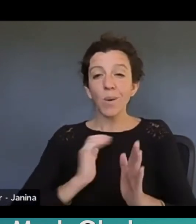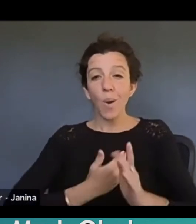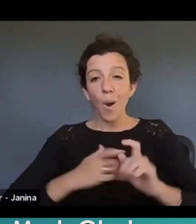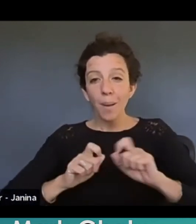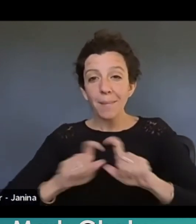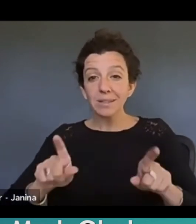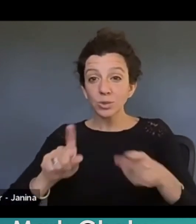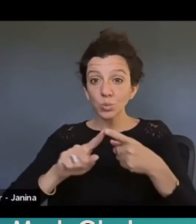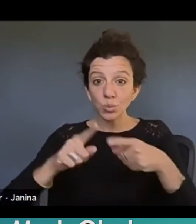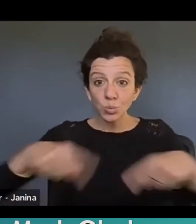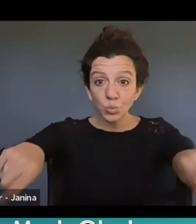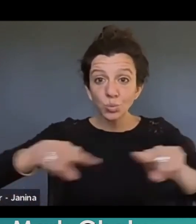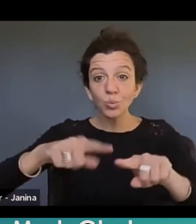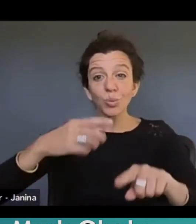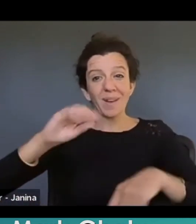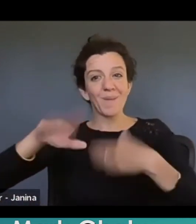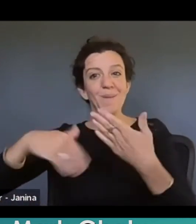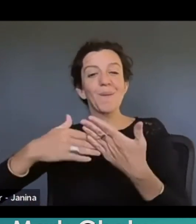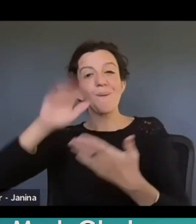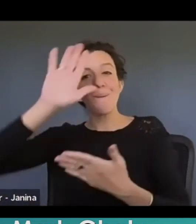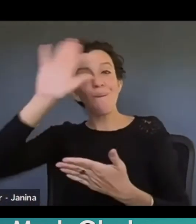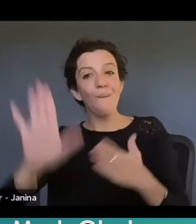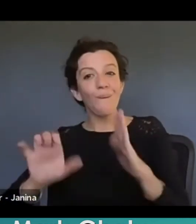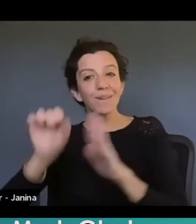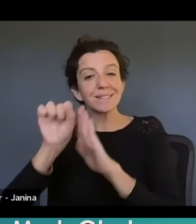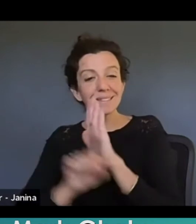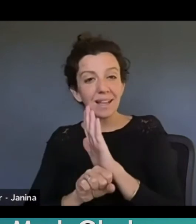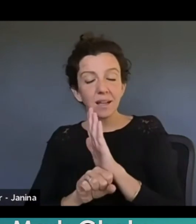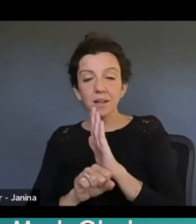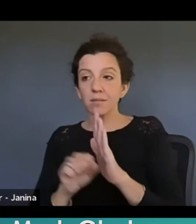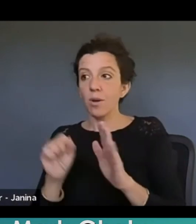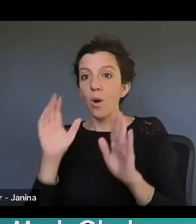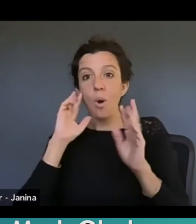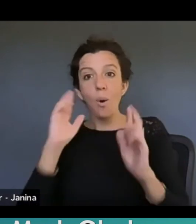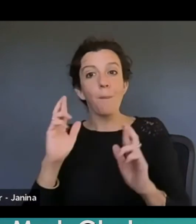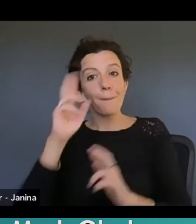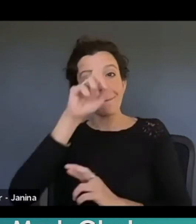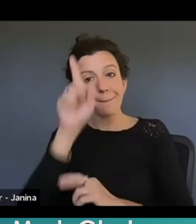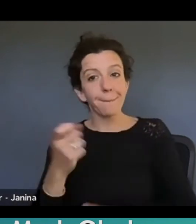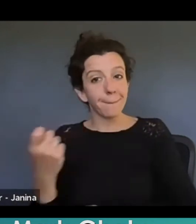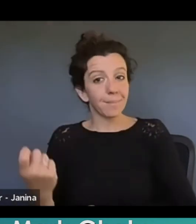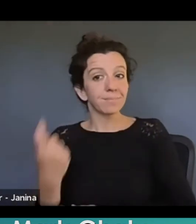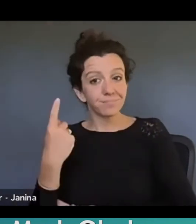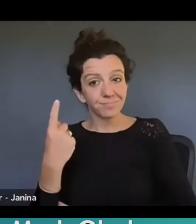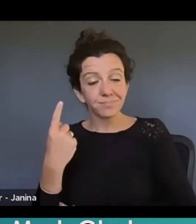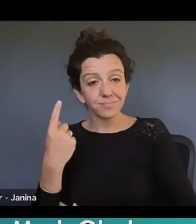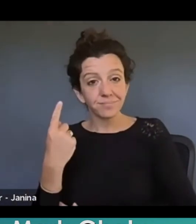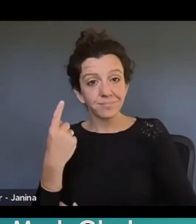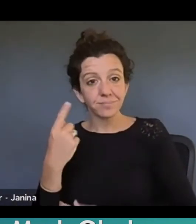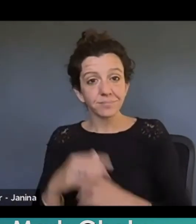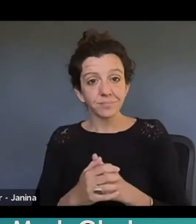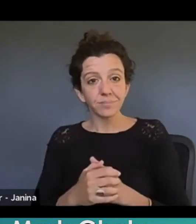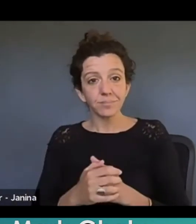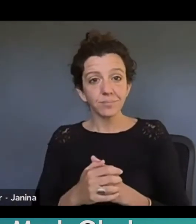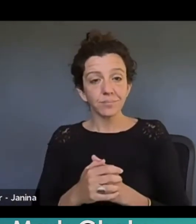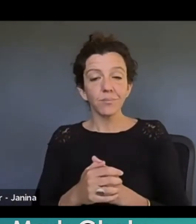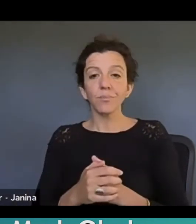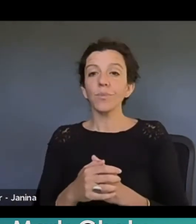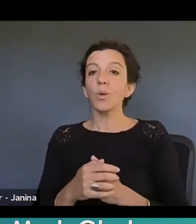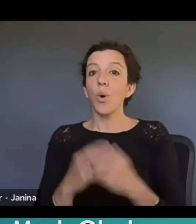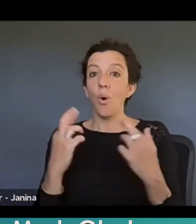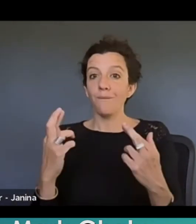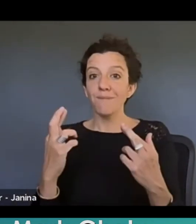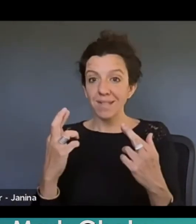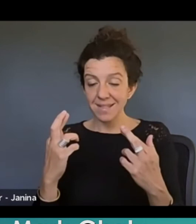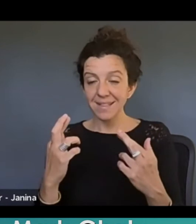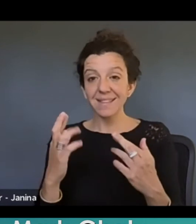million Californians get that message across loud and clear, that we can, without having the same level of increase, we can